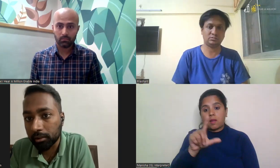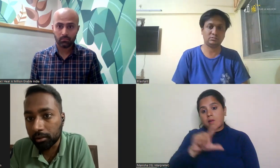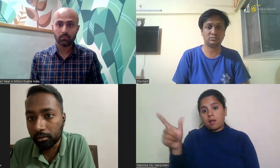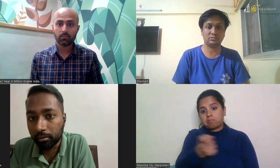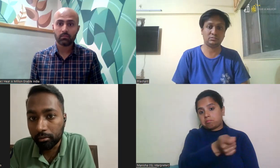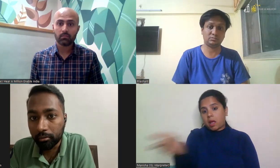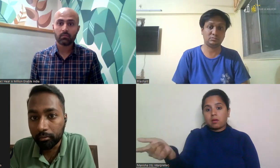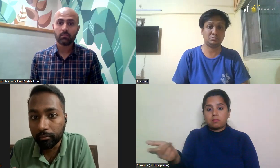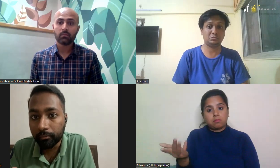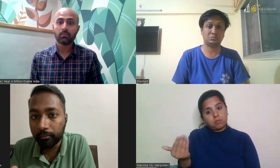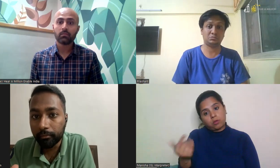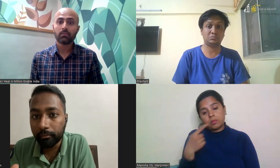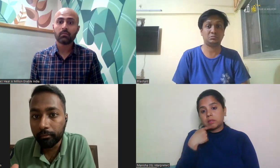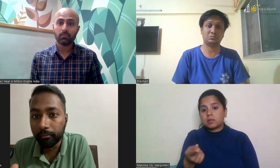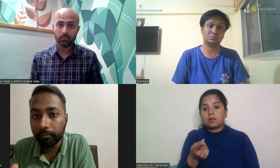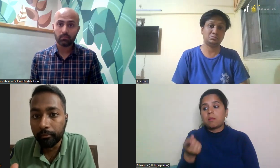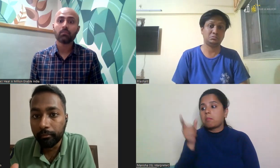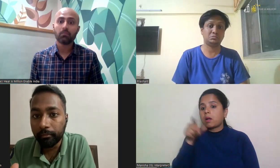50 lakhs,